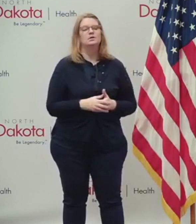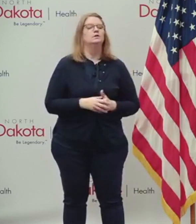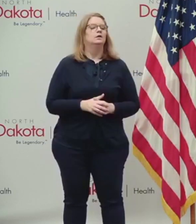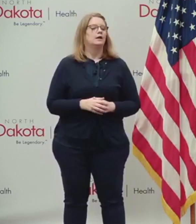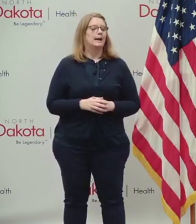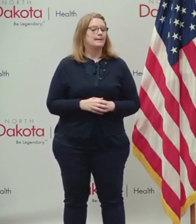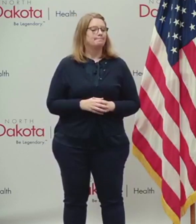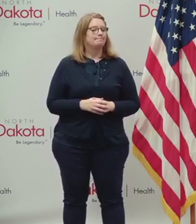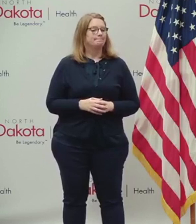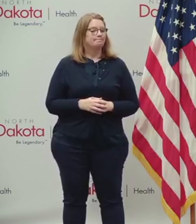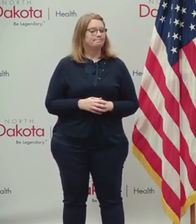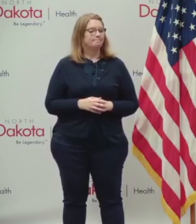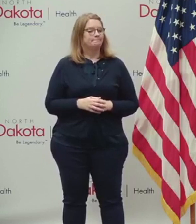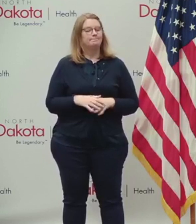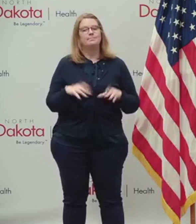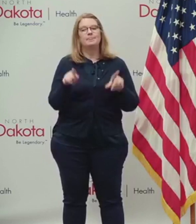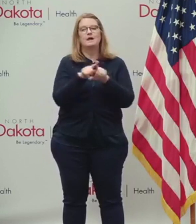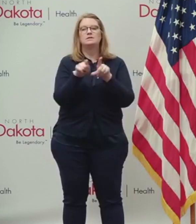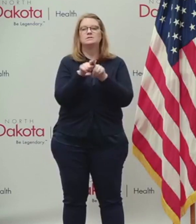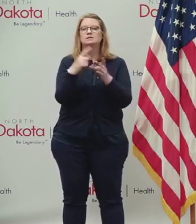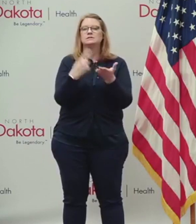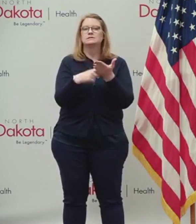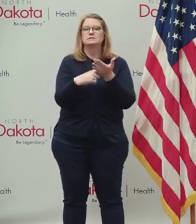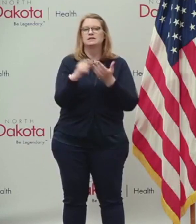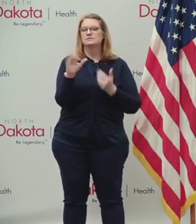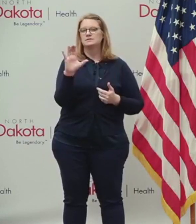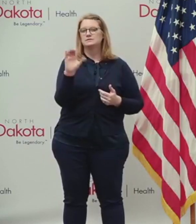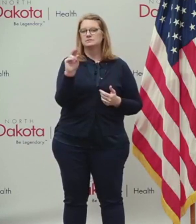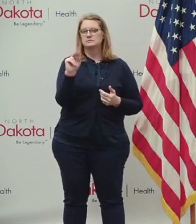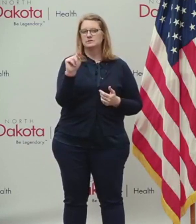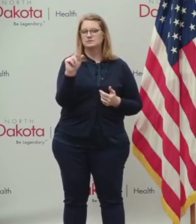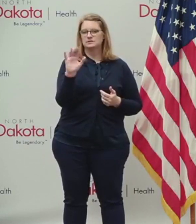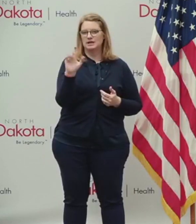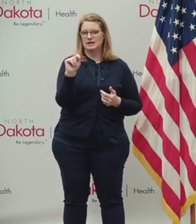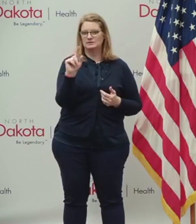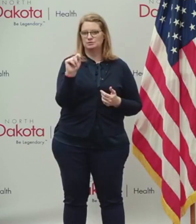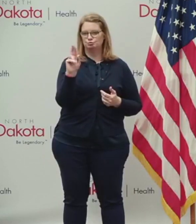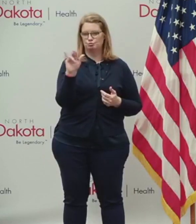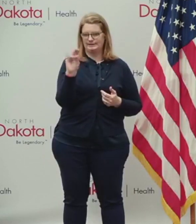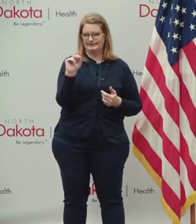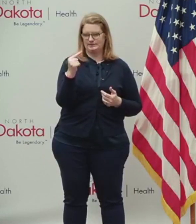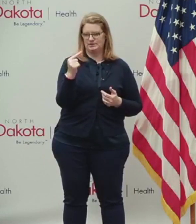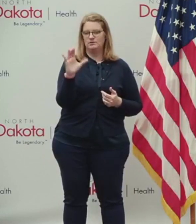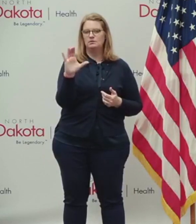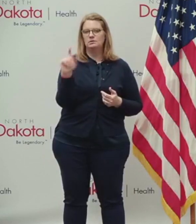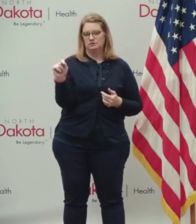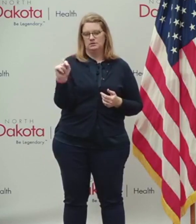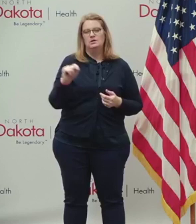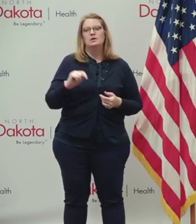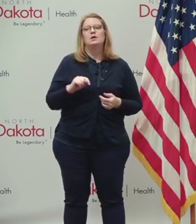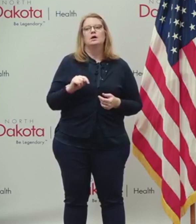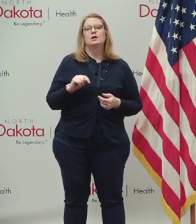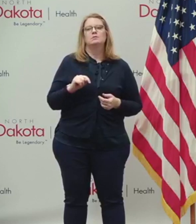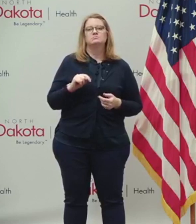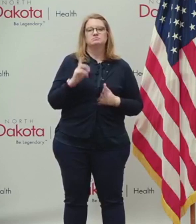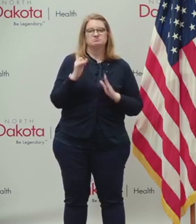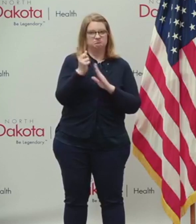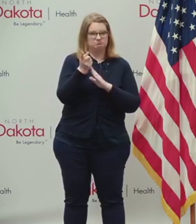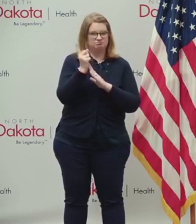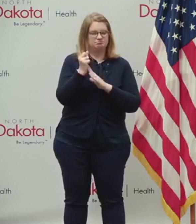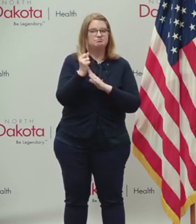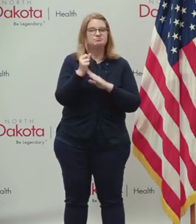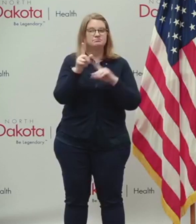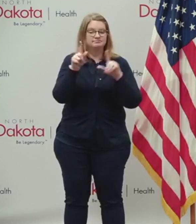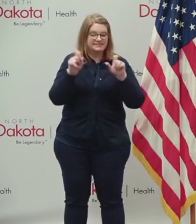also talk about contact tracing. We know that from the beginning of this, the testing and